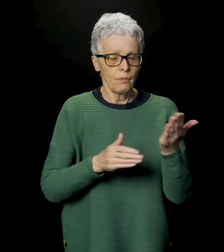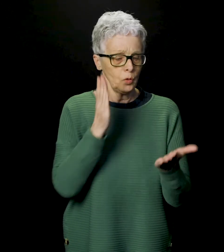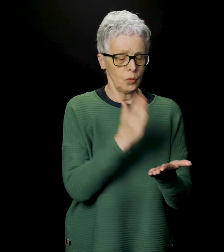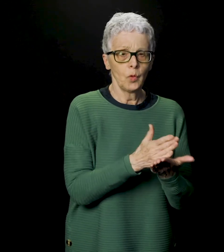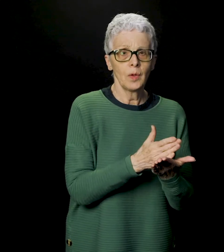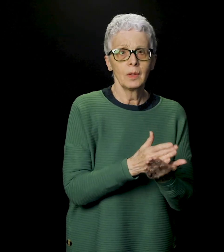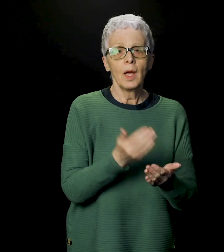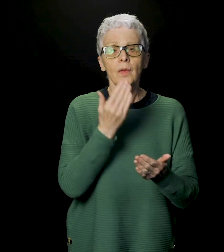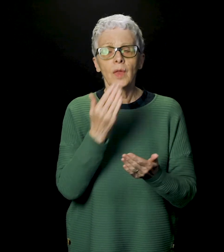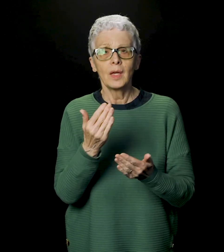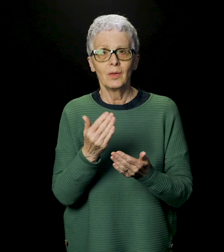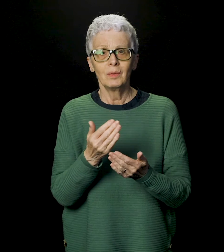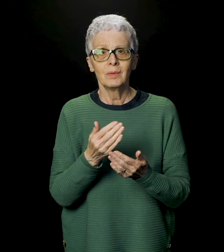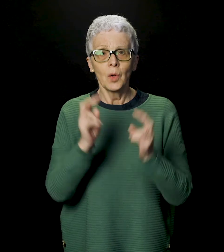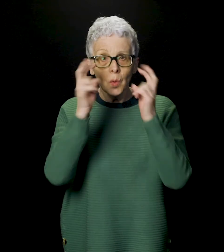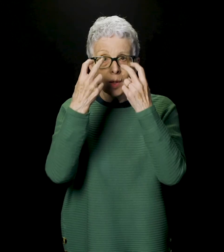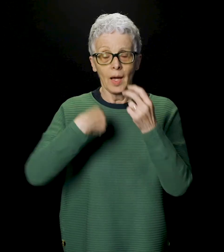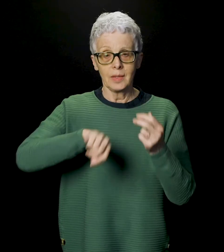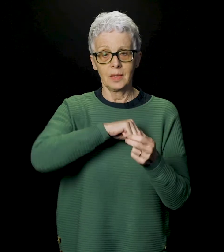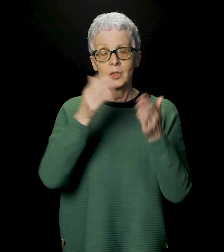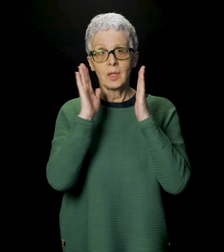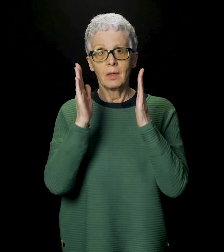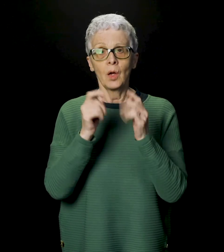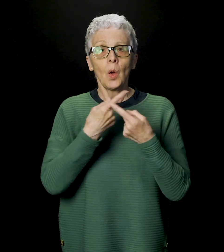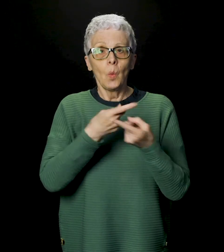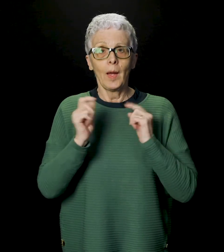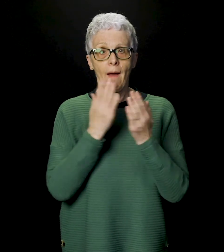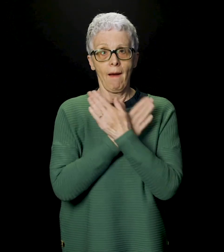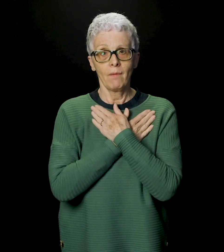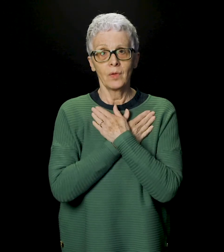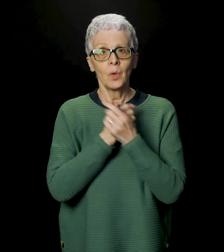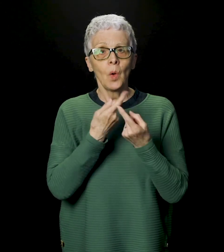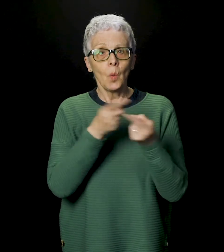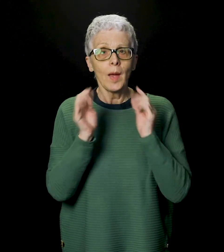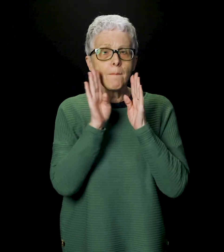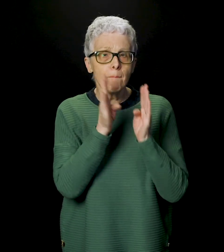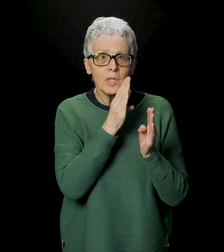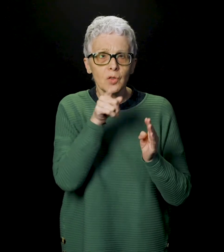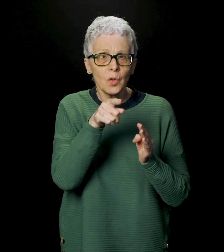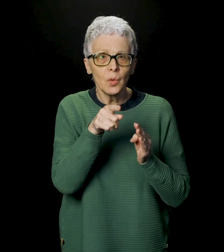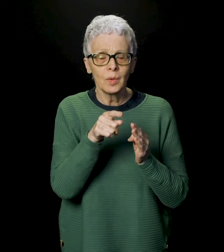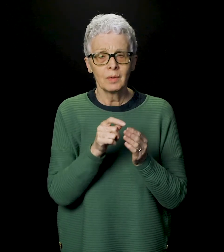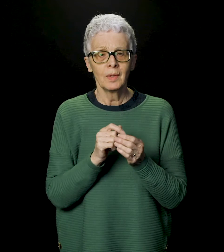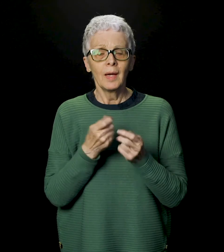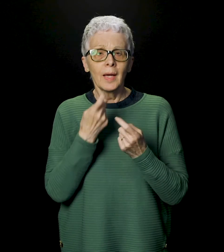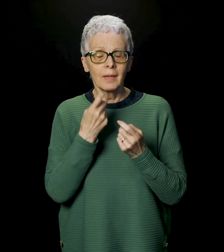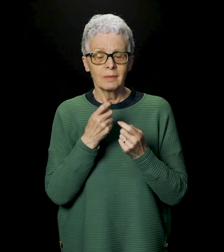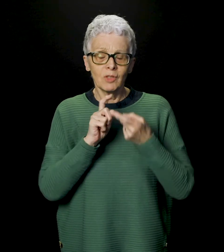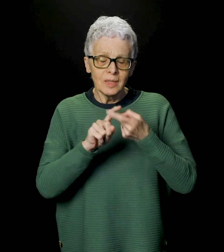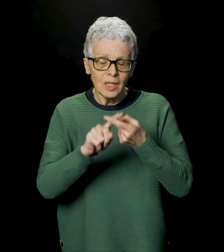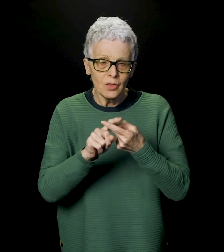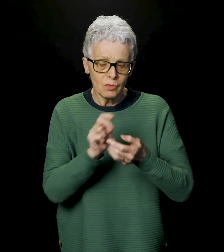So thanks so much for being with us, church. We love you. We miss you. Keep pressing into his word. When